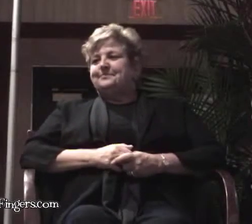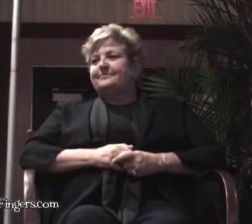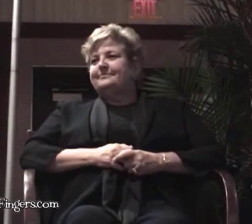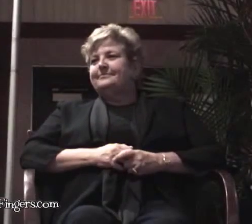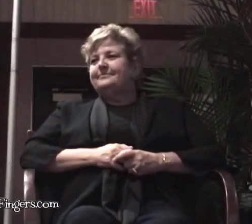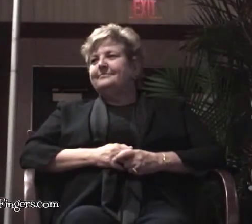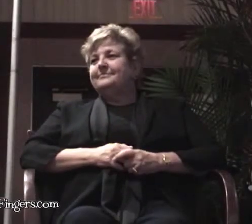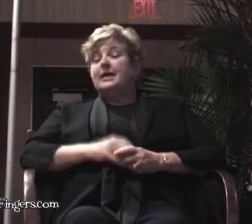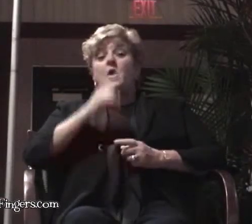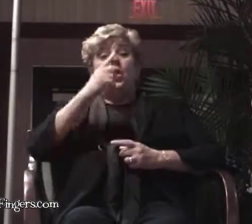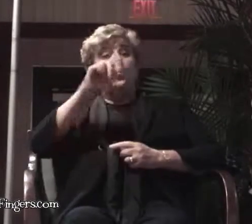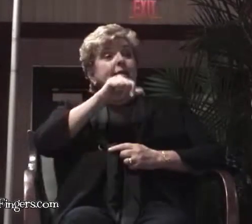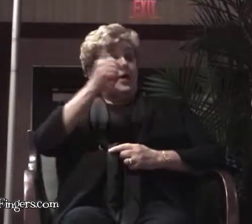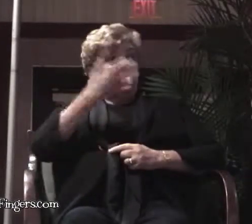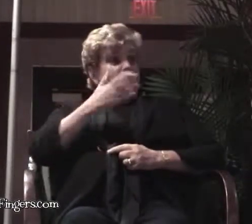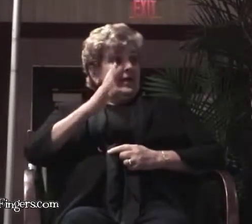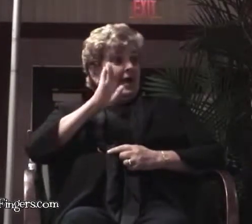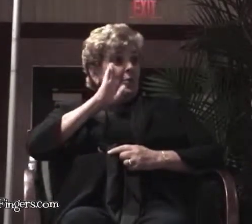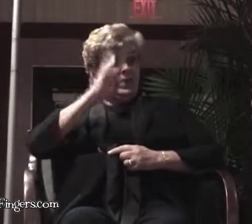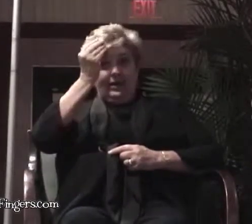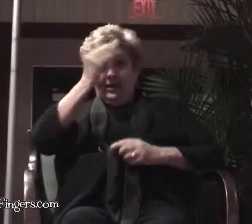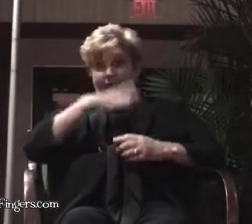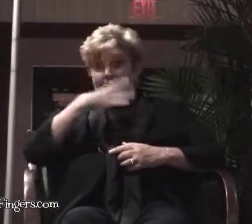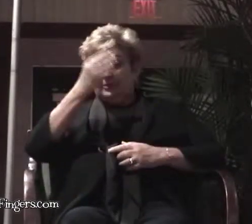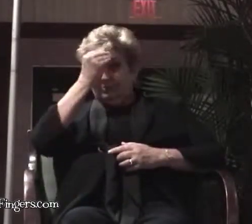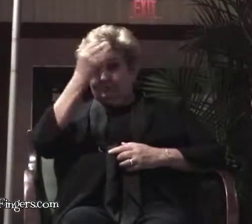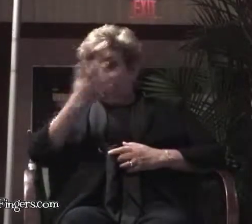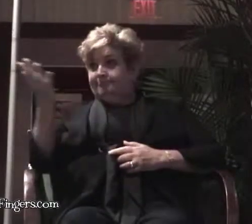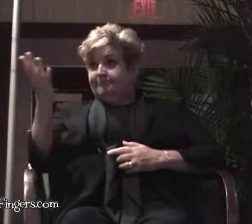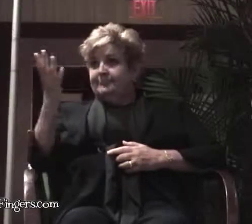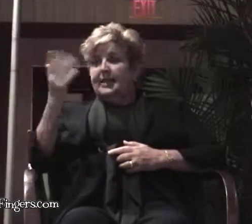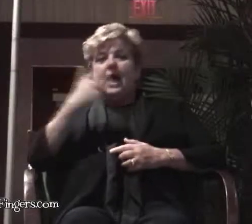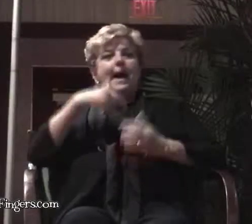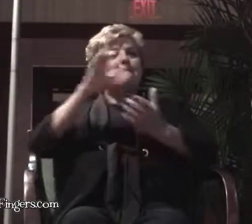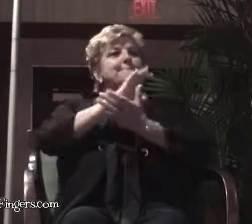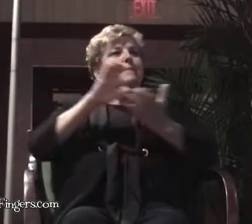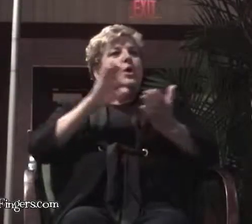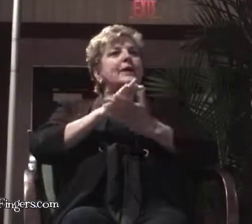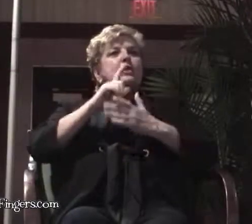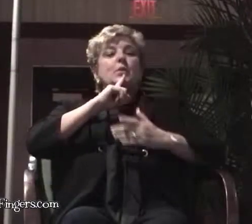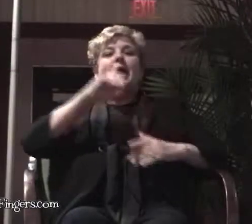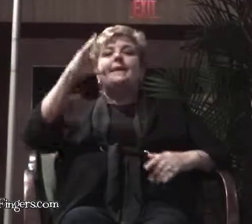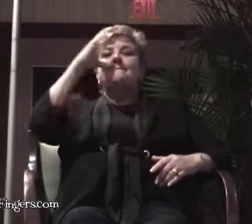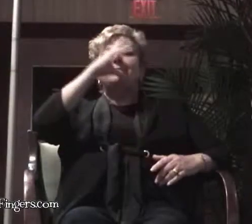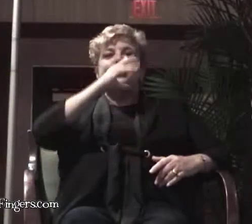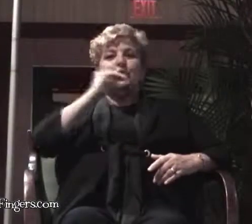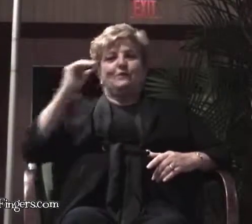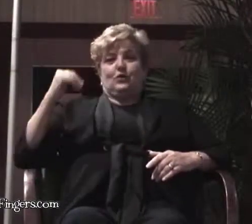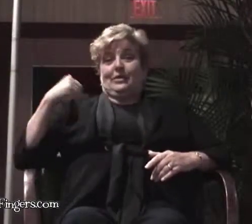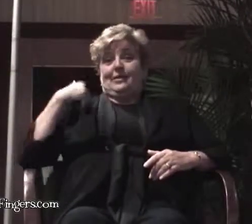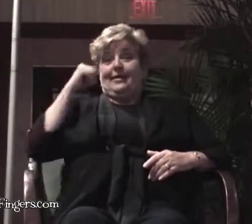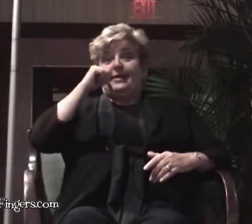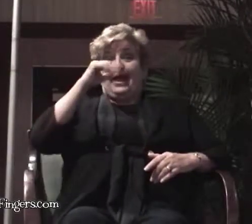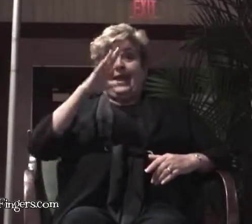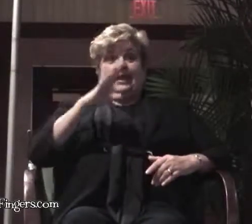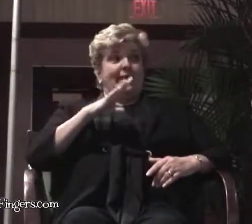Another thing I'd like to tell you about myself, and that's that I'm married to a beautiful young lady. Come up here,